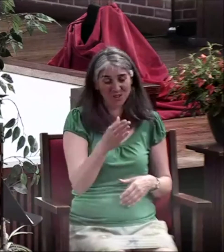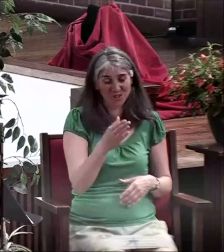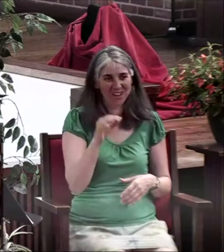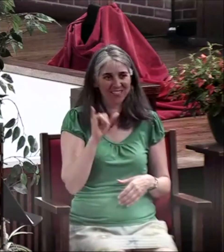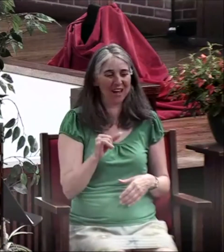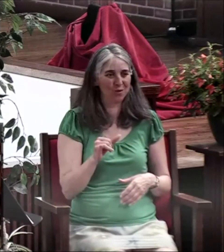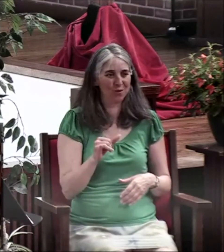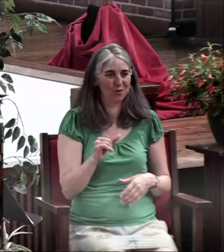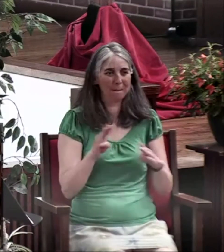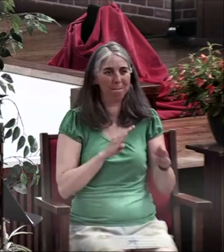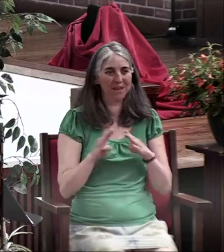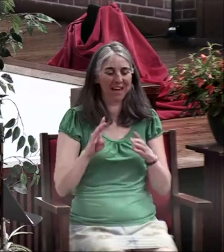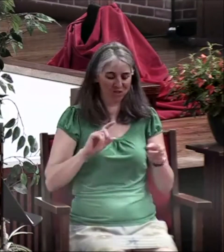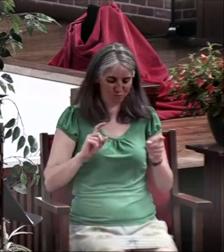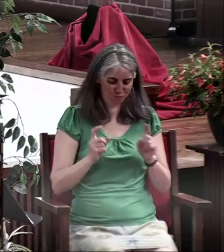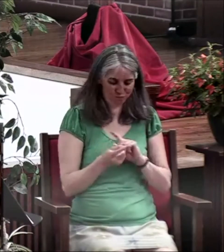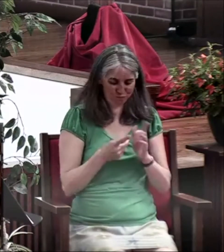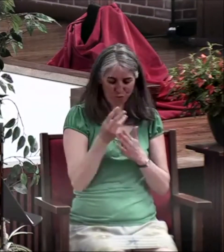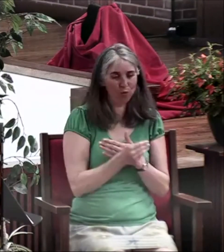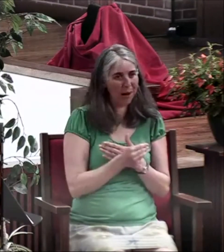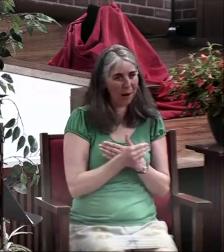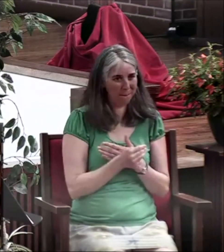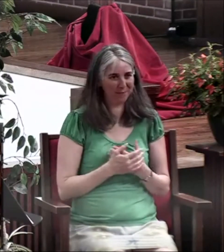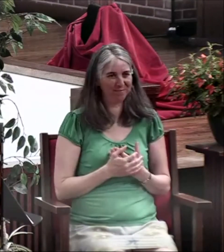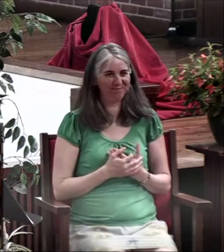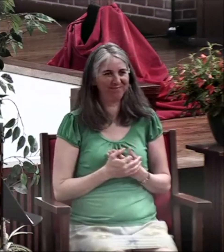huge behavior modification program.